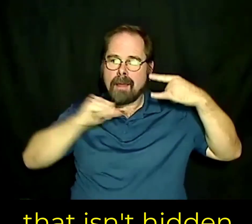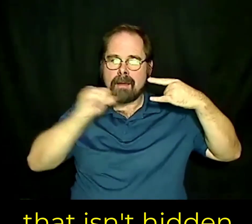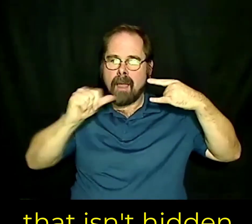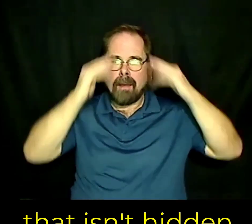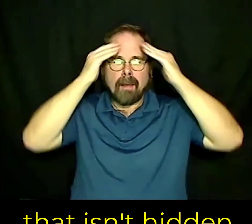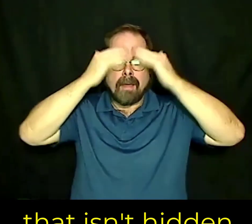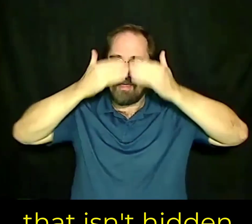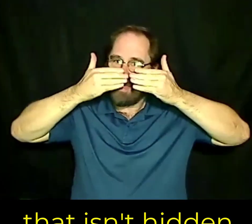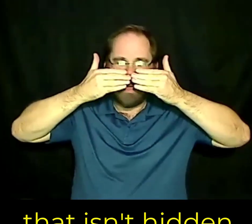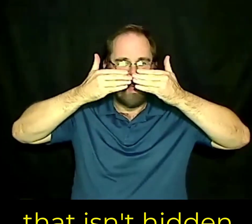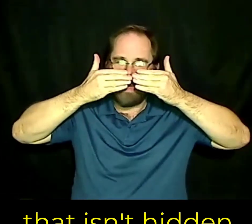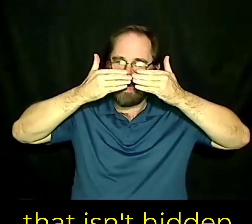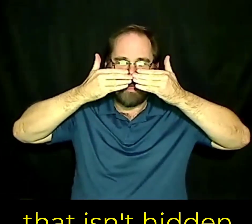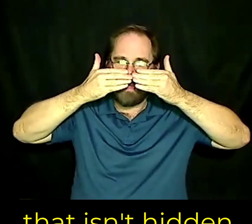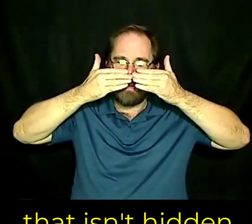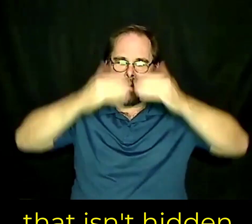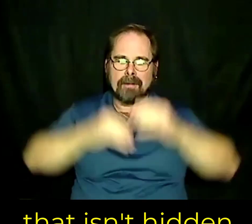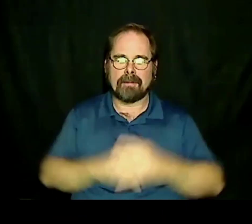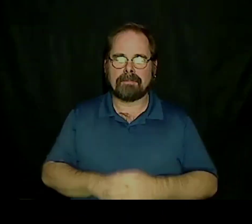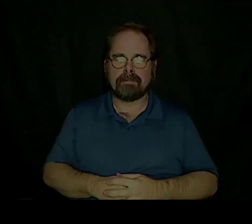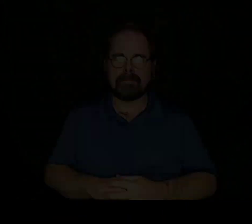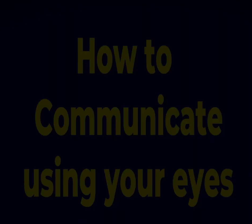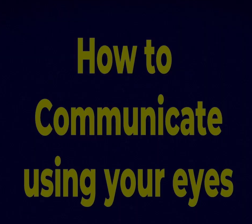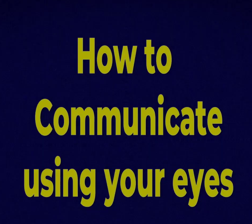not covered by the face mask.